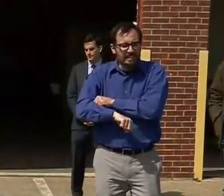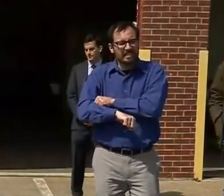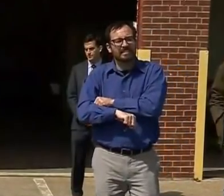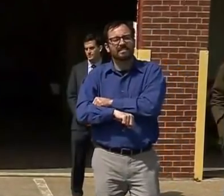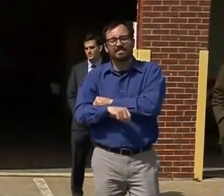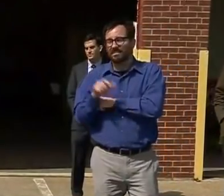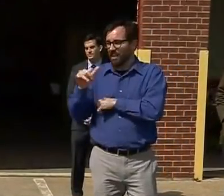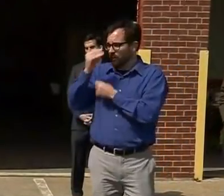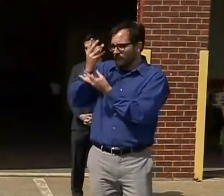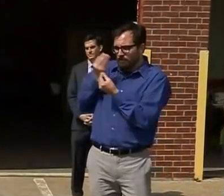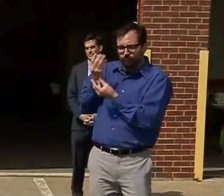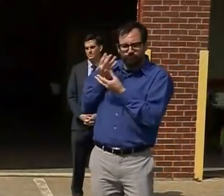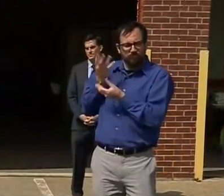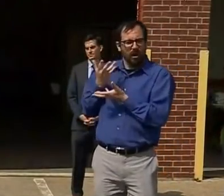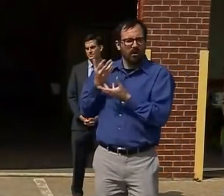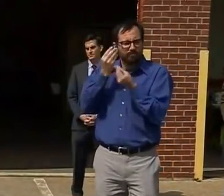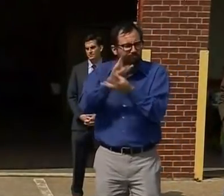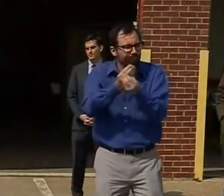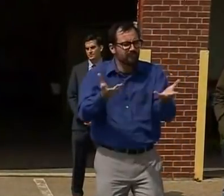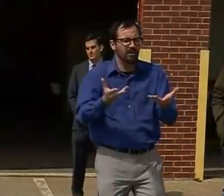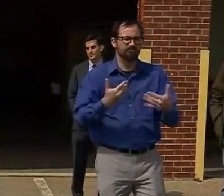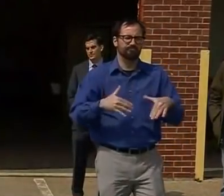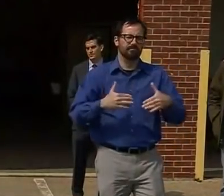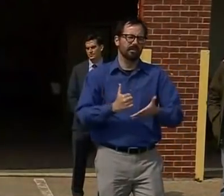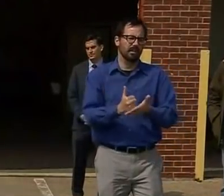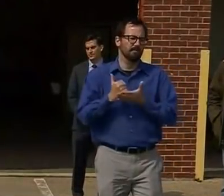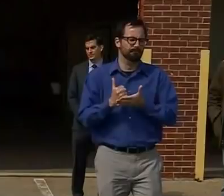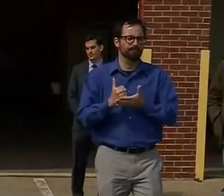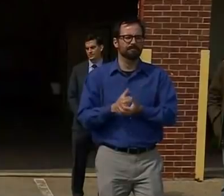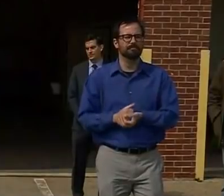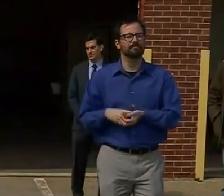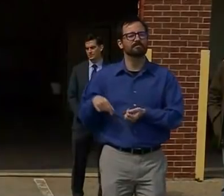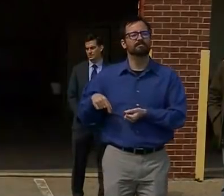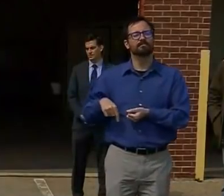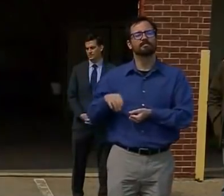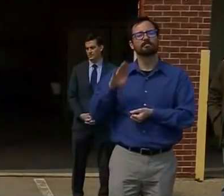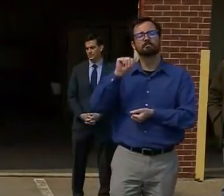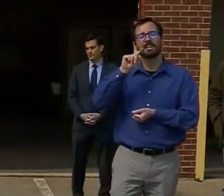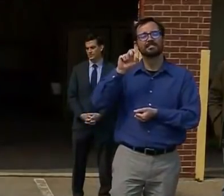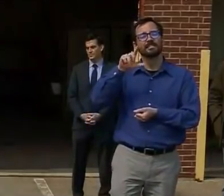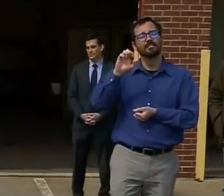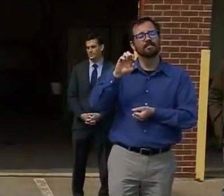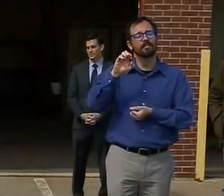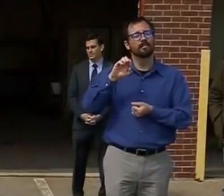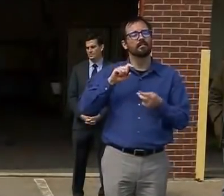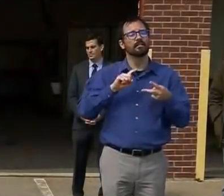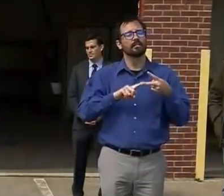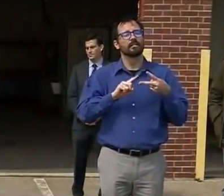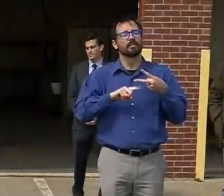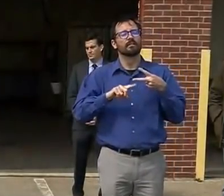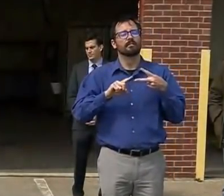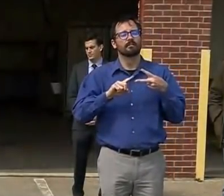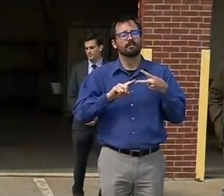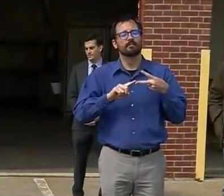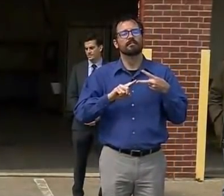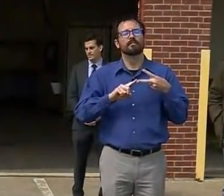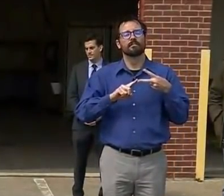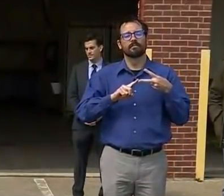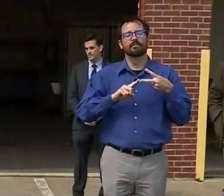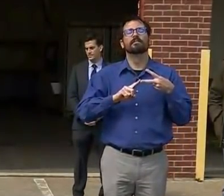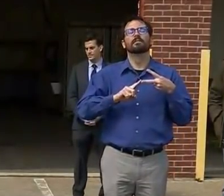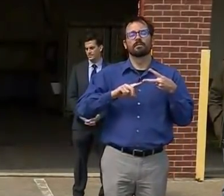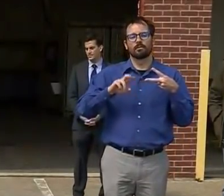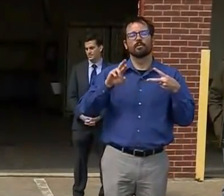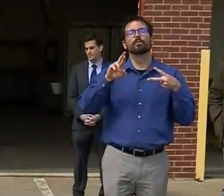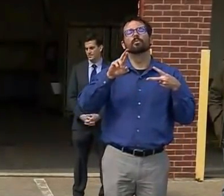Realty Investment Trust, who owns this property. Although we utilized the emergency powers granted to me under our local